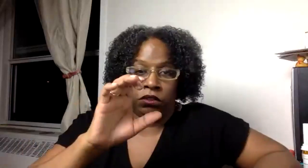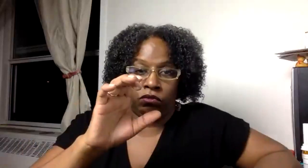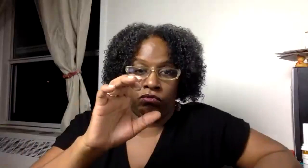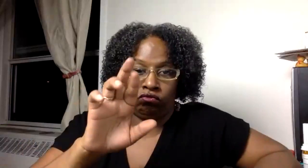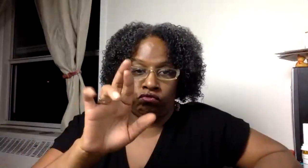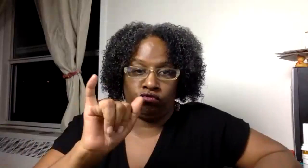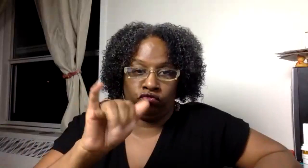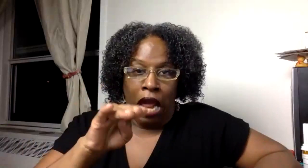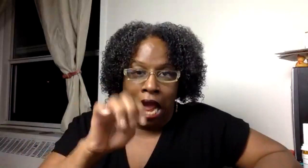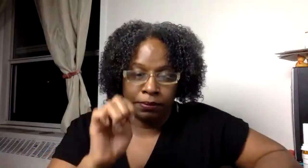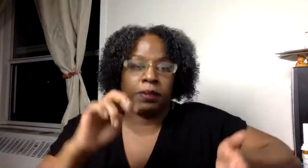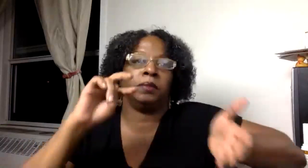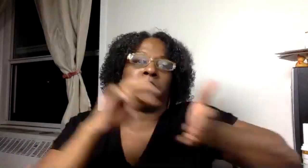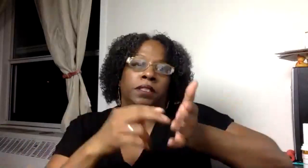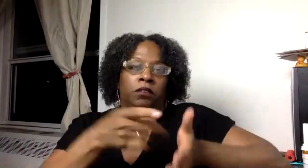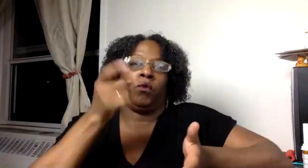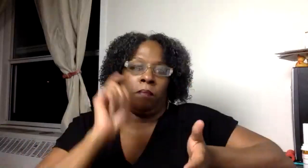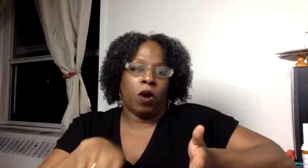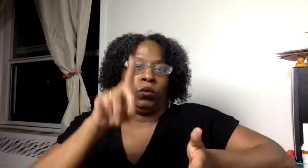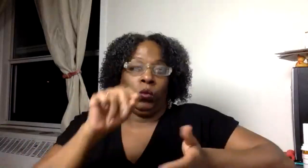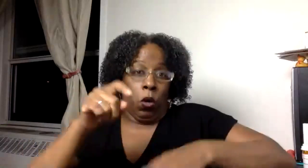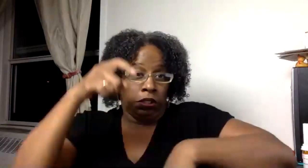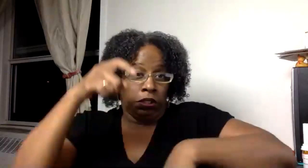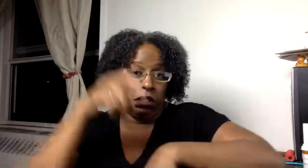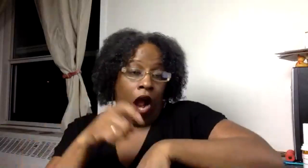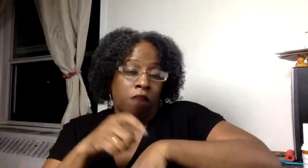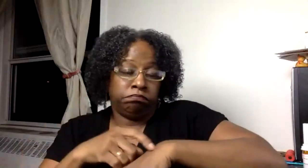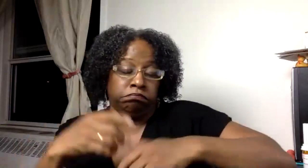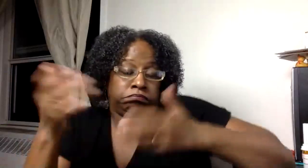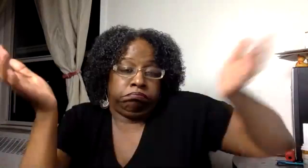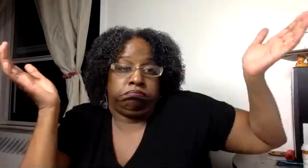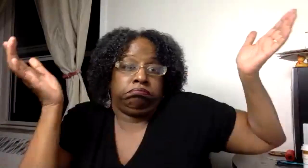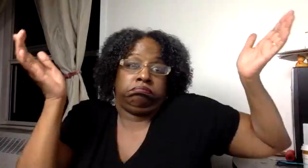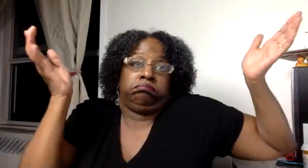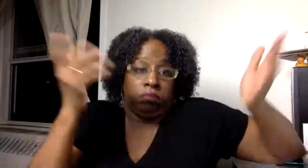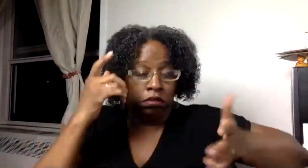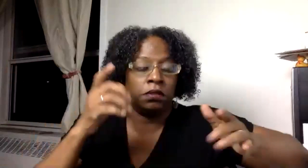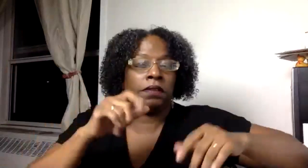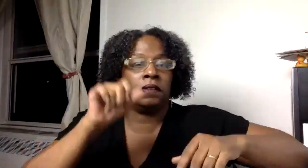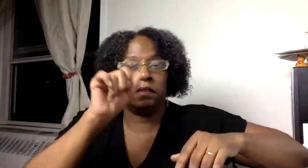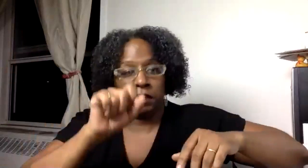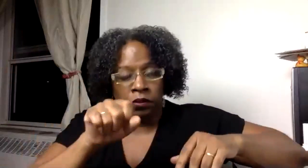If anyone decides to commit a crime, you should do the time.